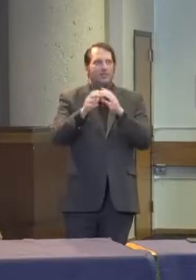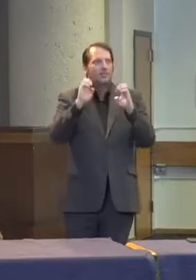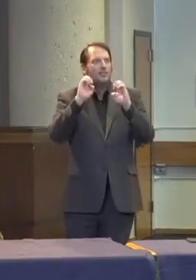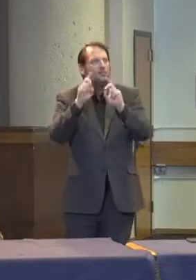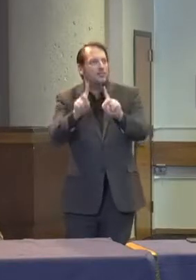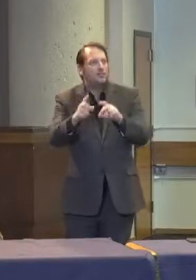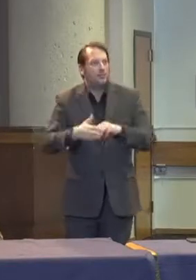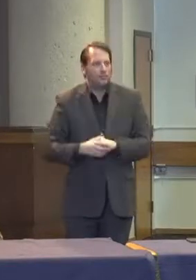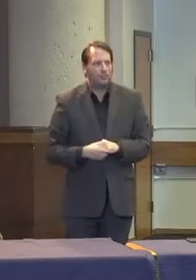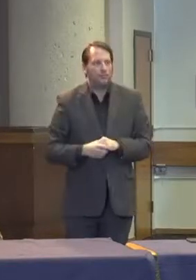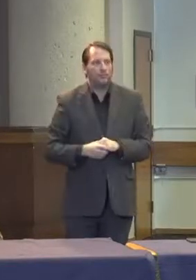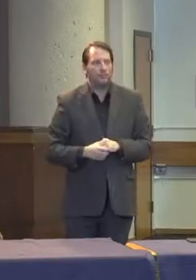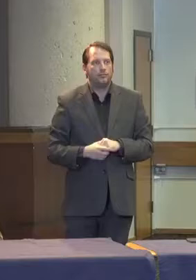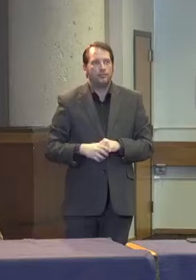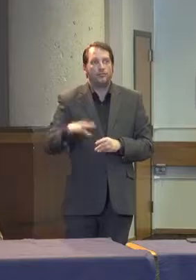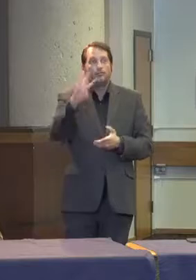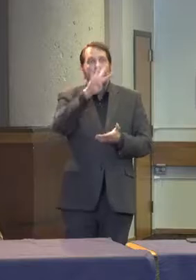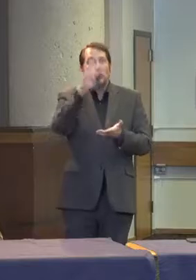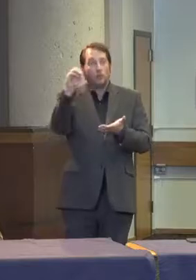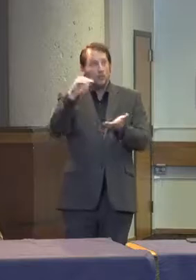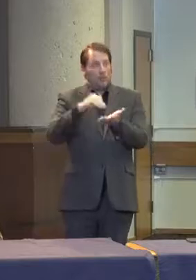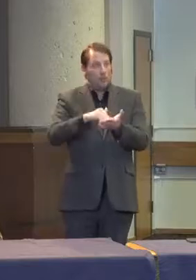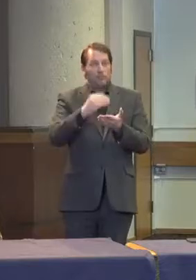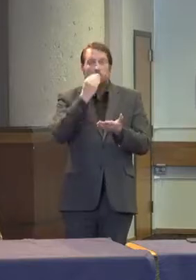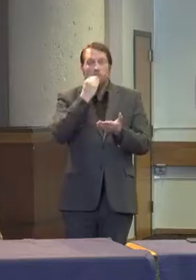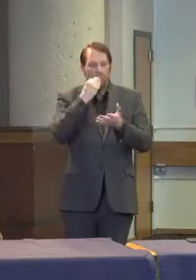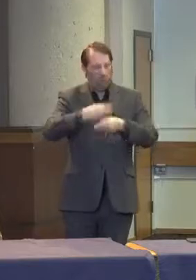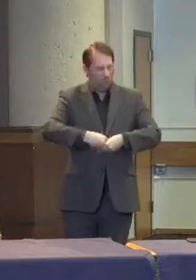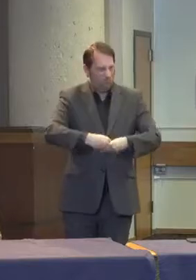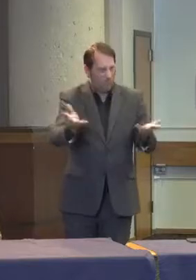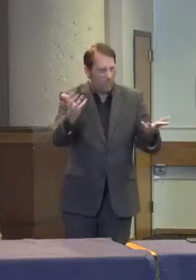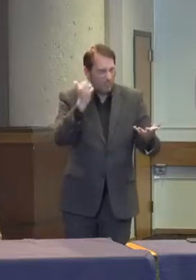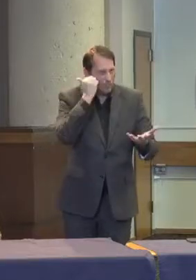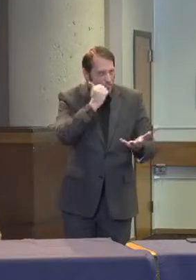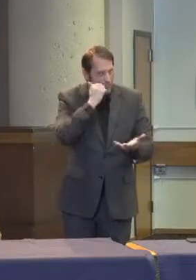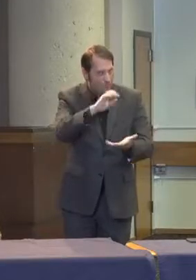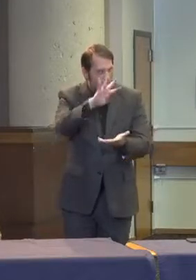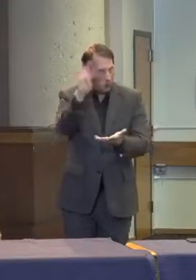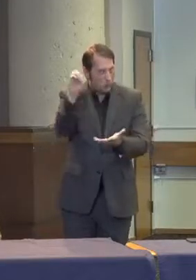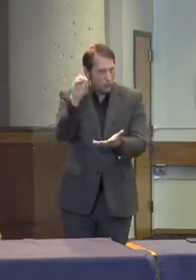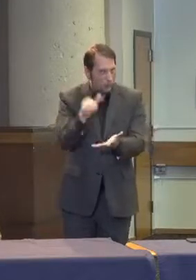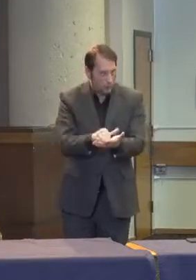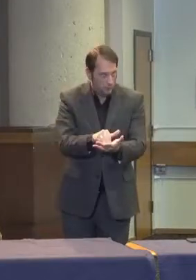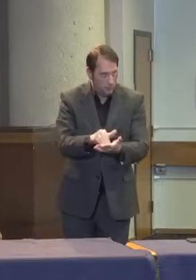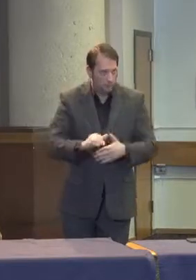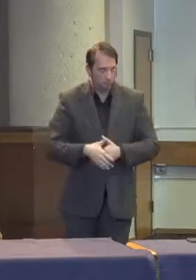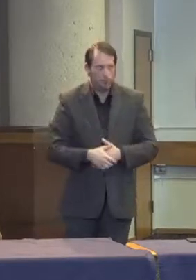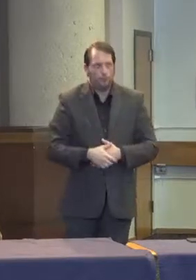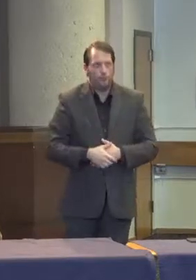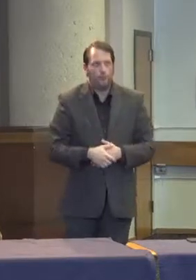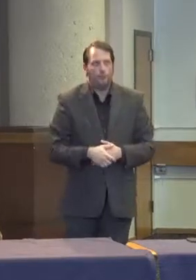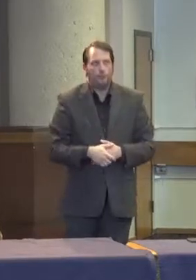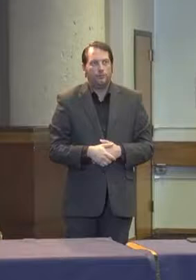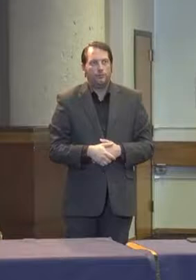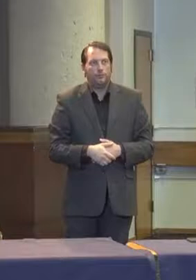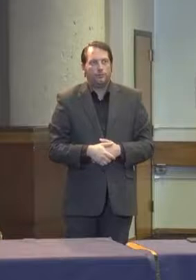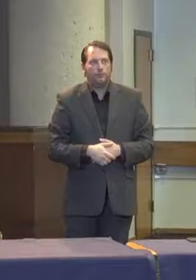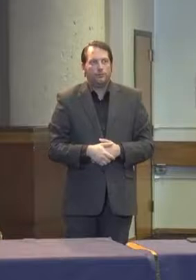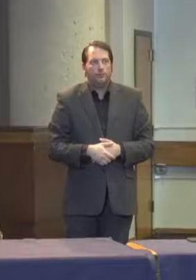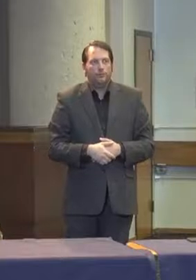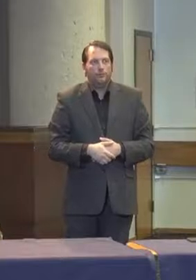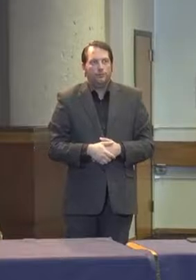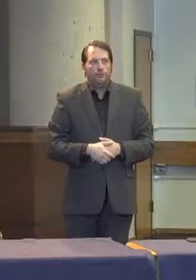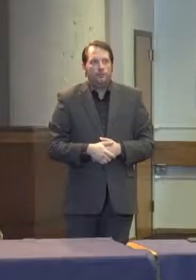as move out equipment, both for connectivity and for digital resources like Chromebooks across the